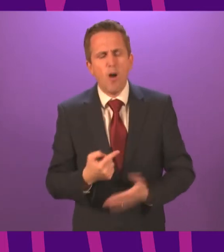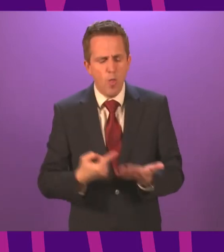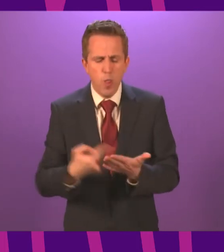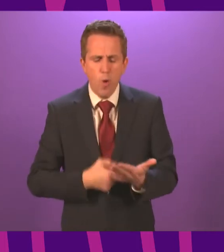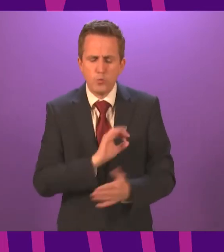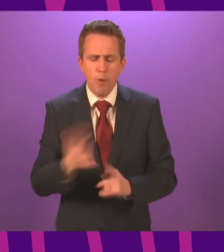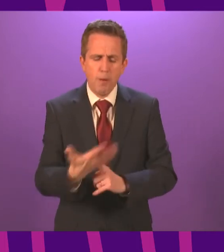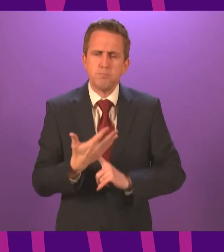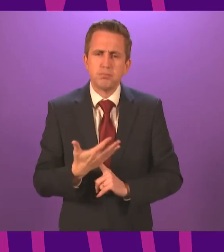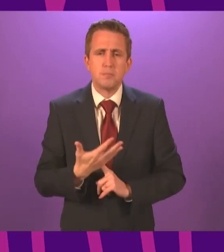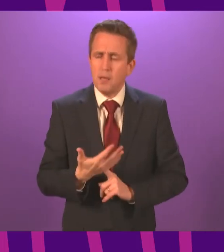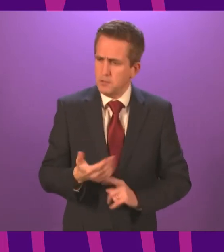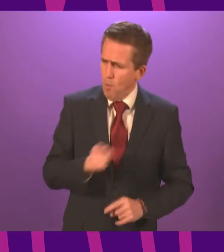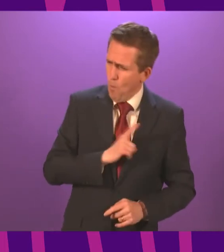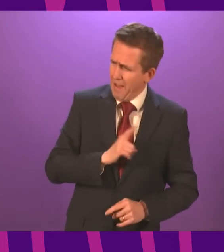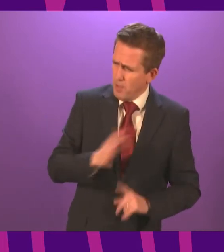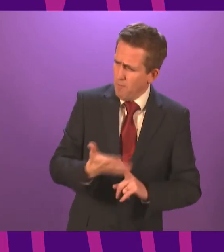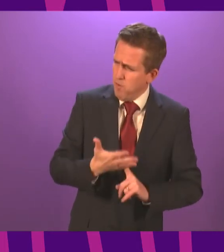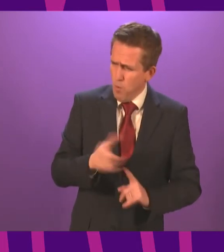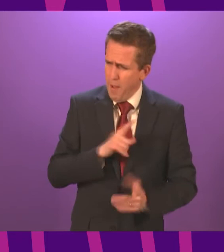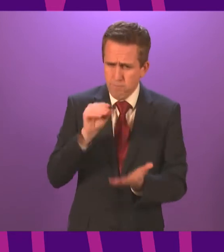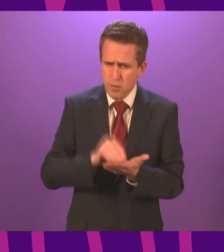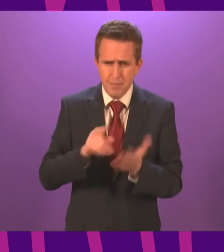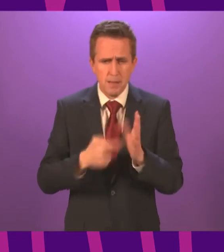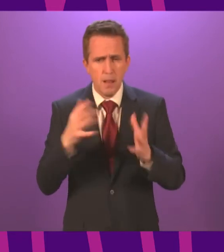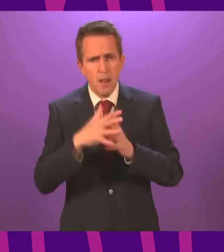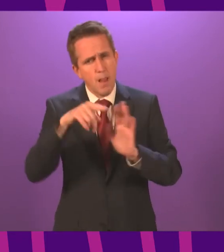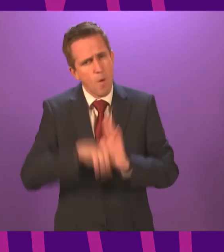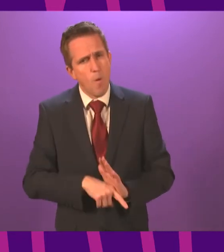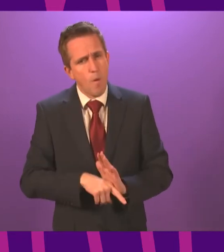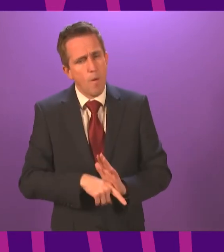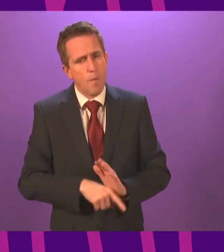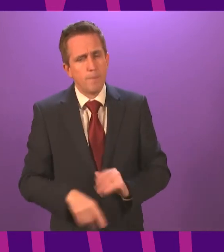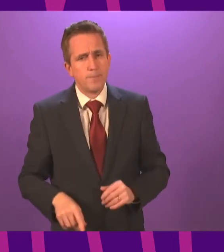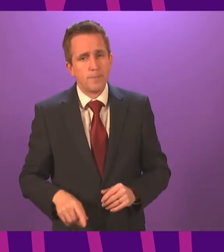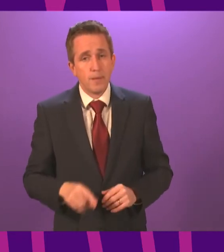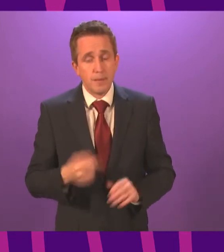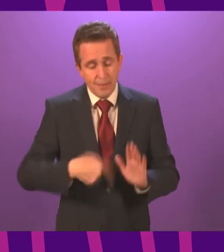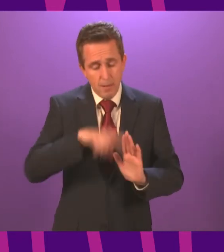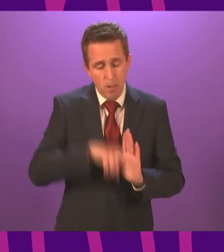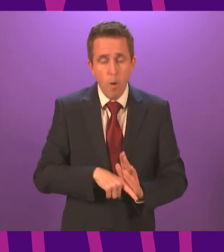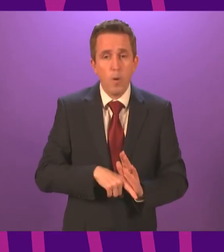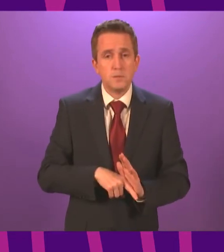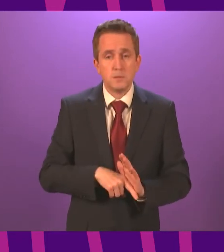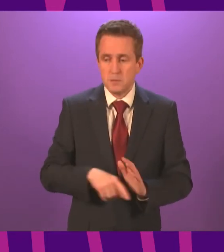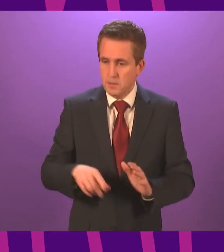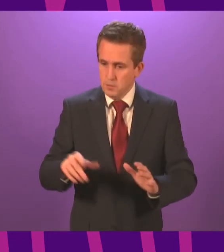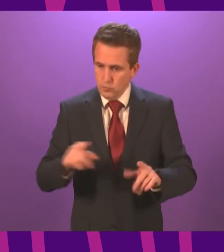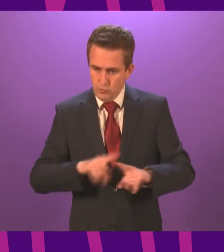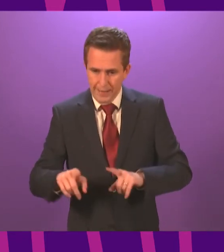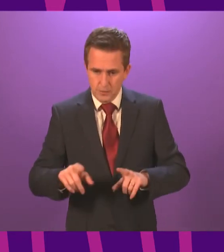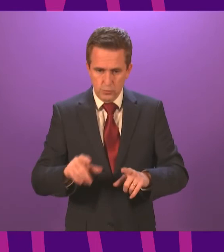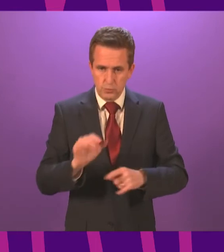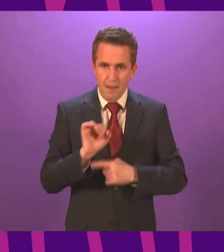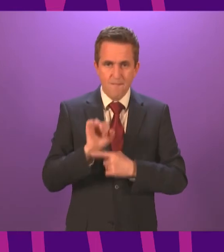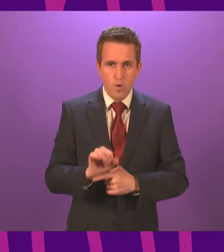them in law in the first place? I've heard the argument from some in the debate today that these regulations are about restricting movement between low and